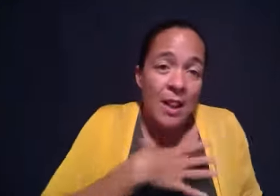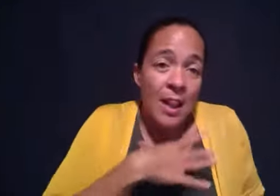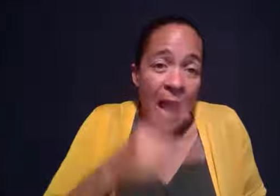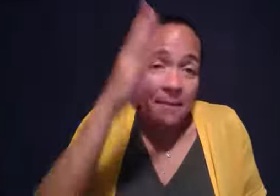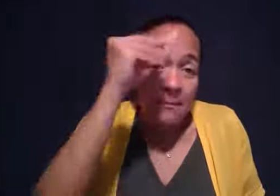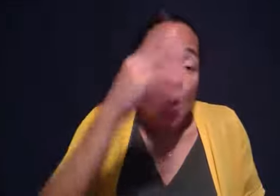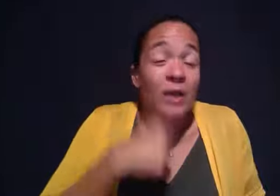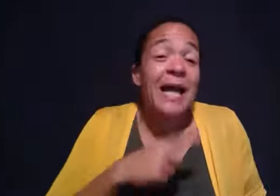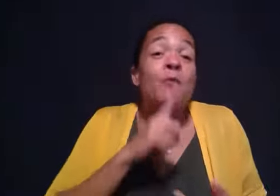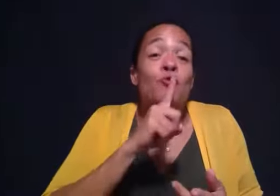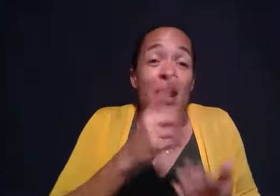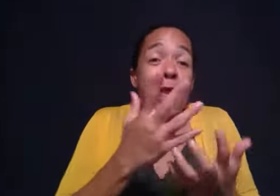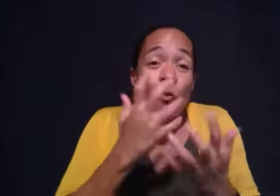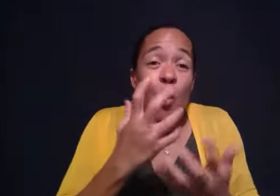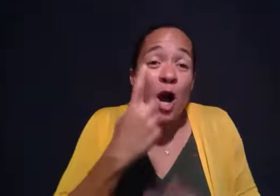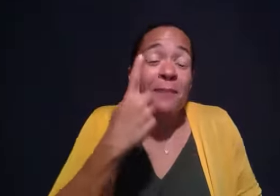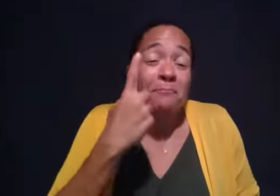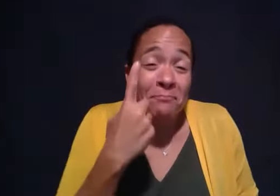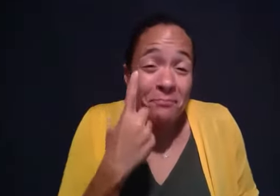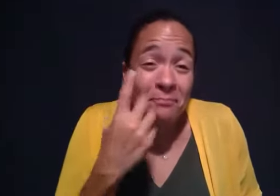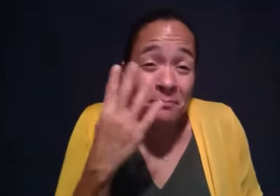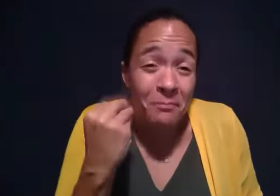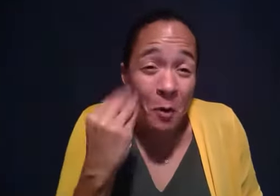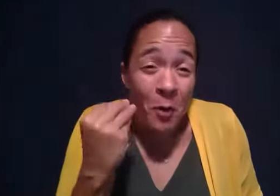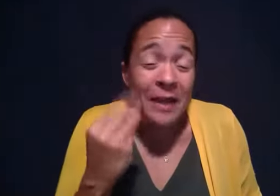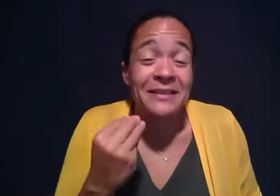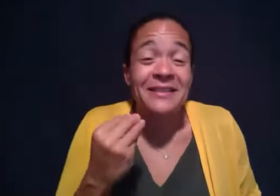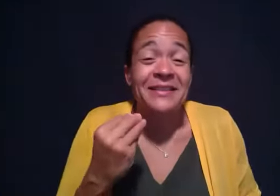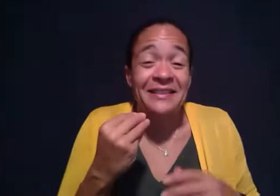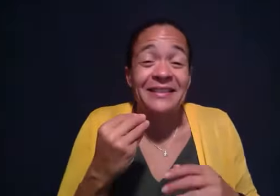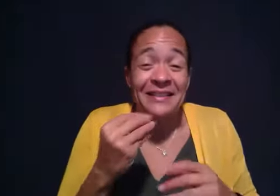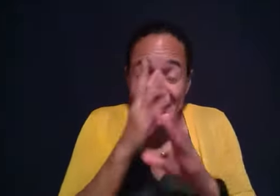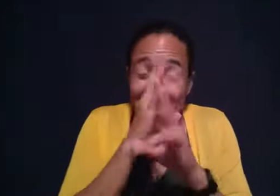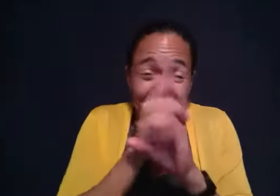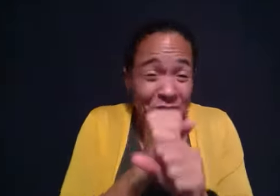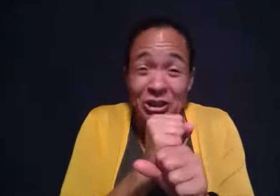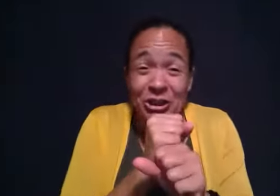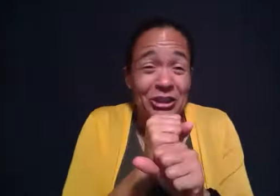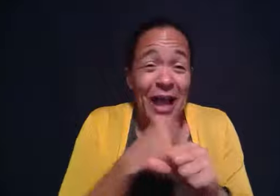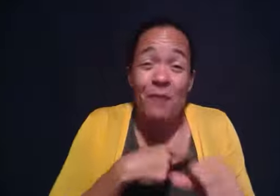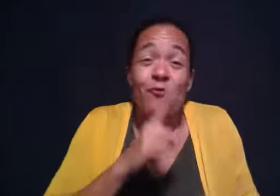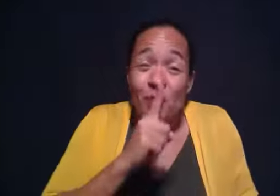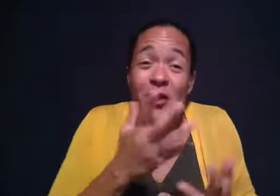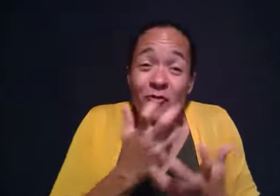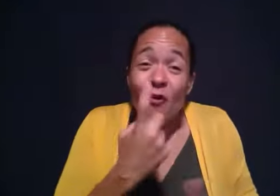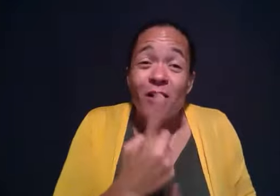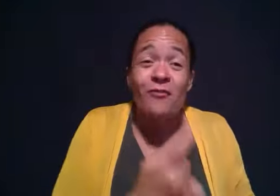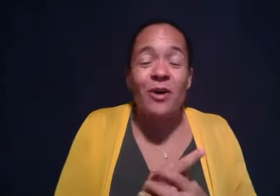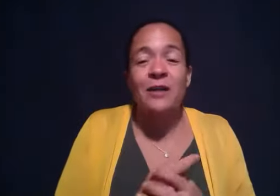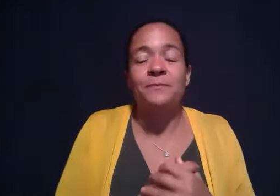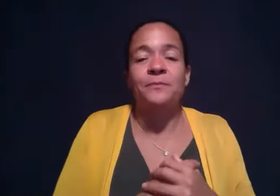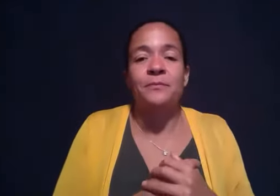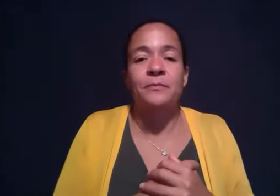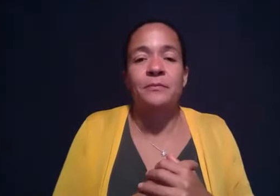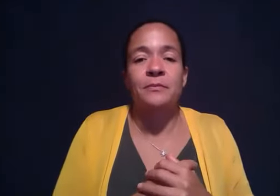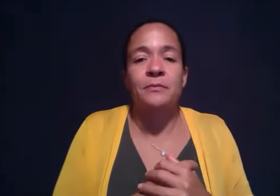little flannel phase I had. But anyway, I really like them. And but I scare the fish. I hit